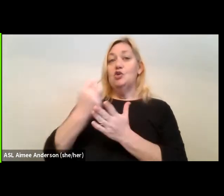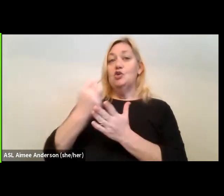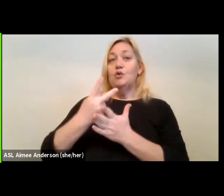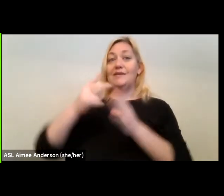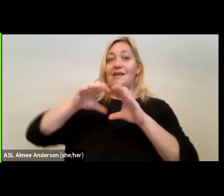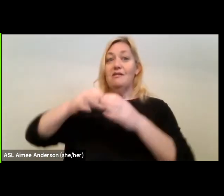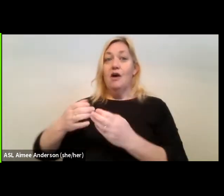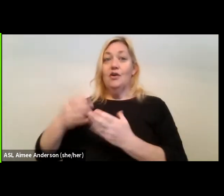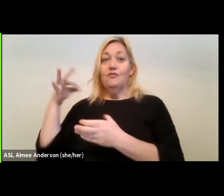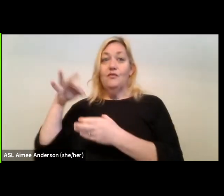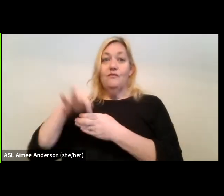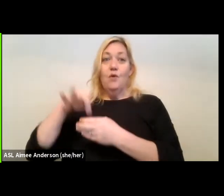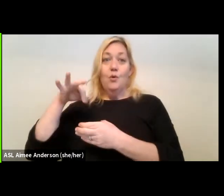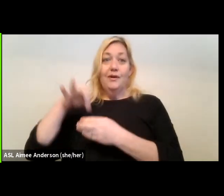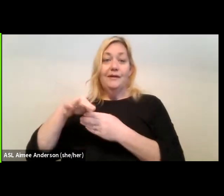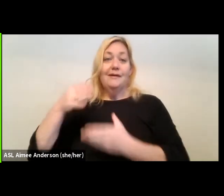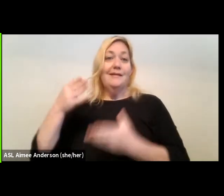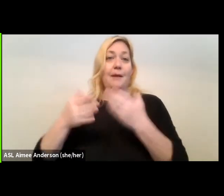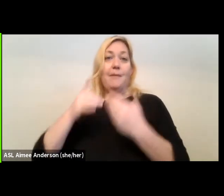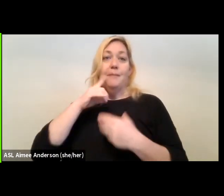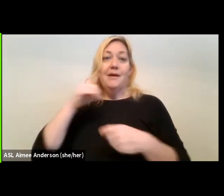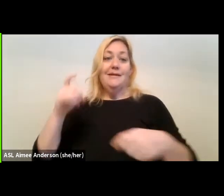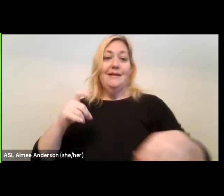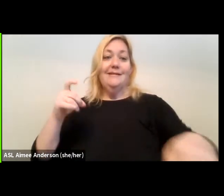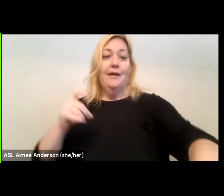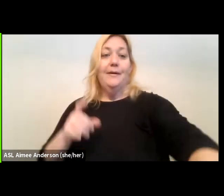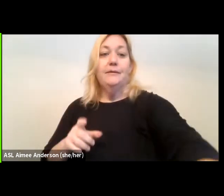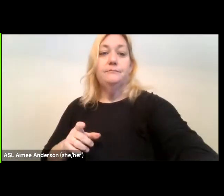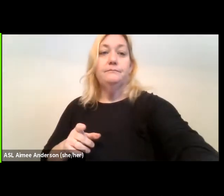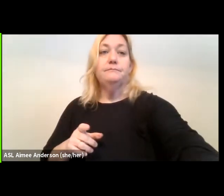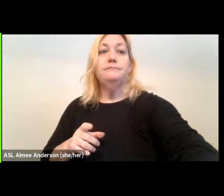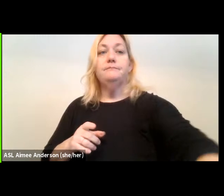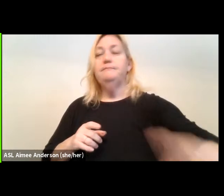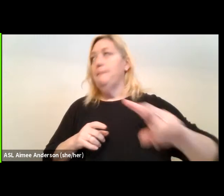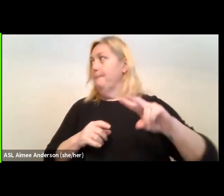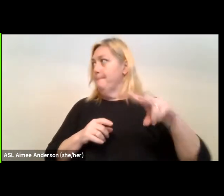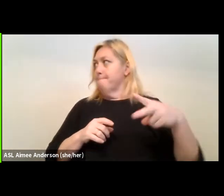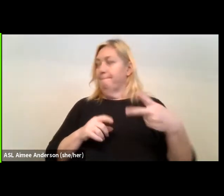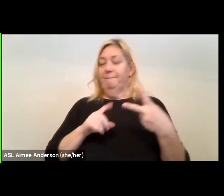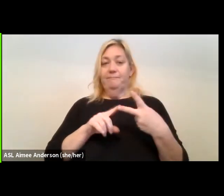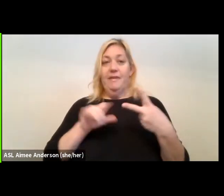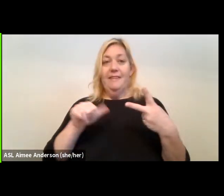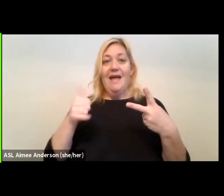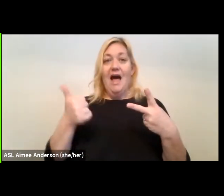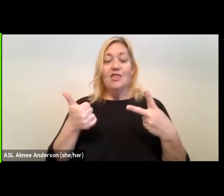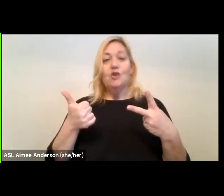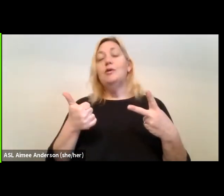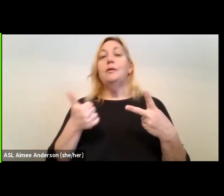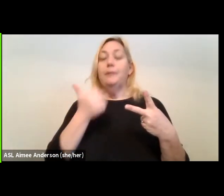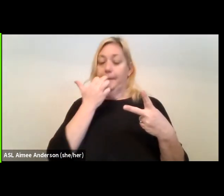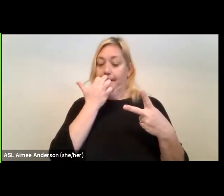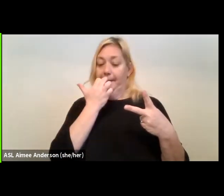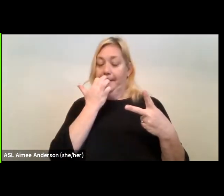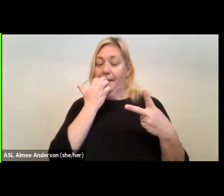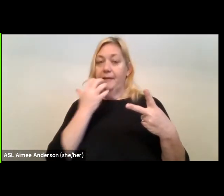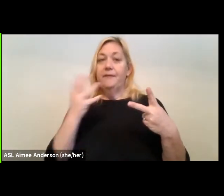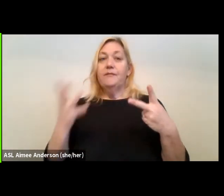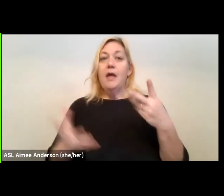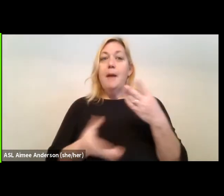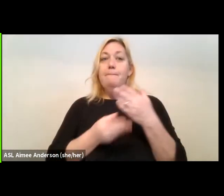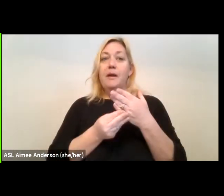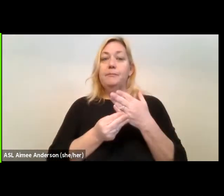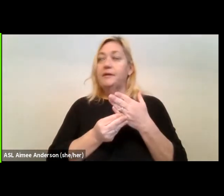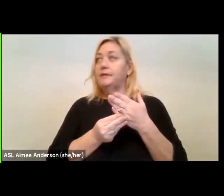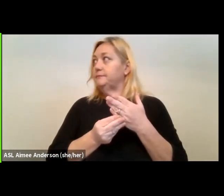voting that might be necessary. And then secondly, the other amendment is to